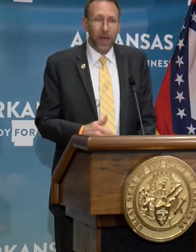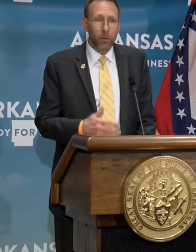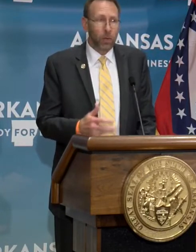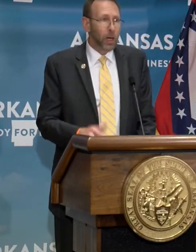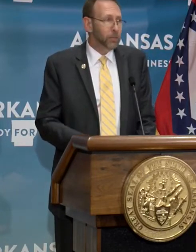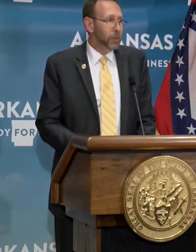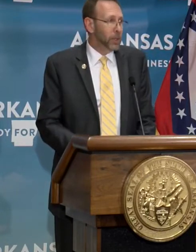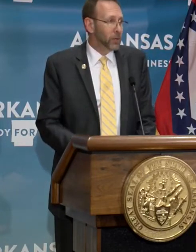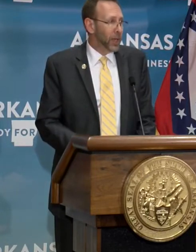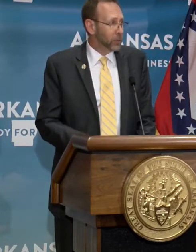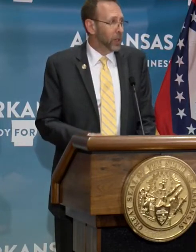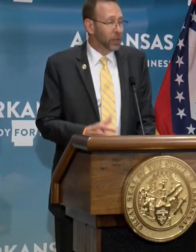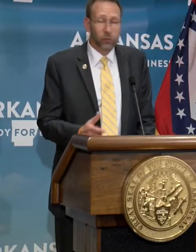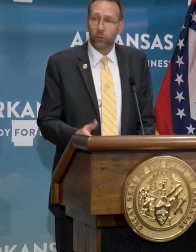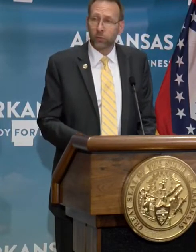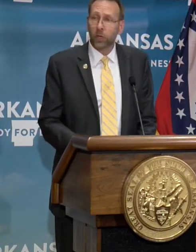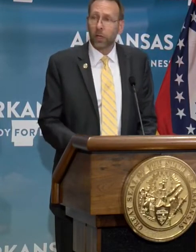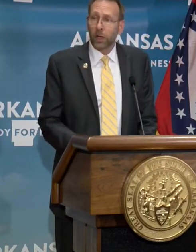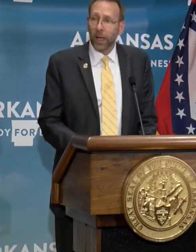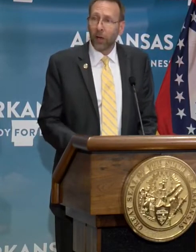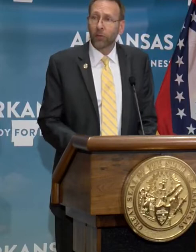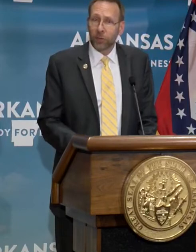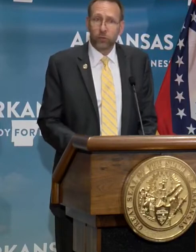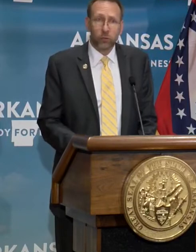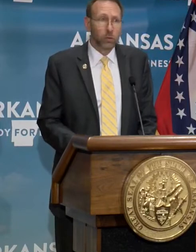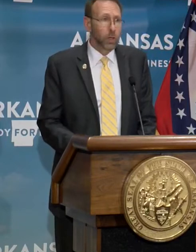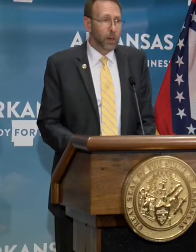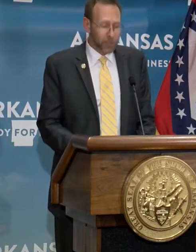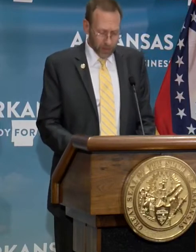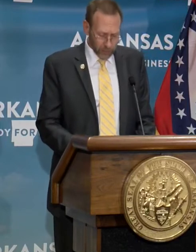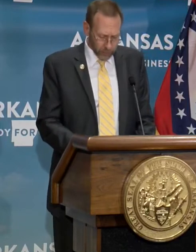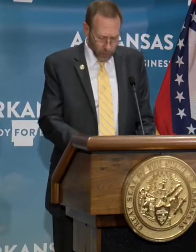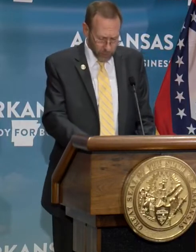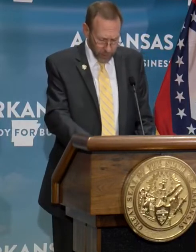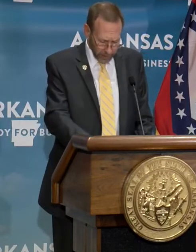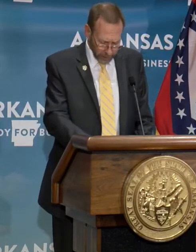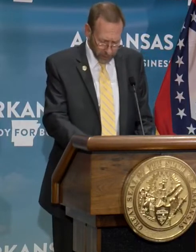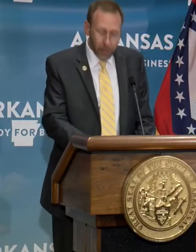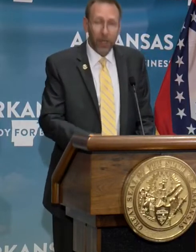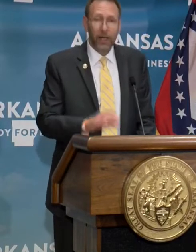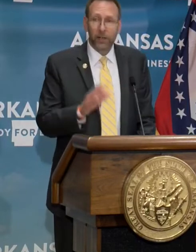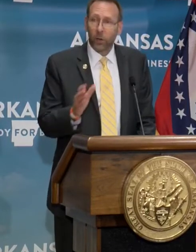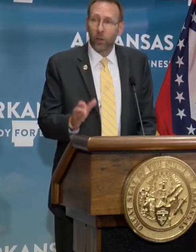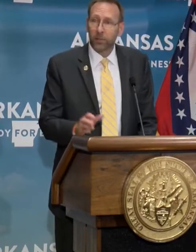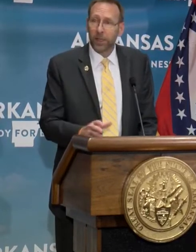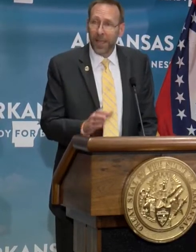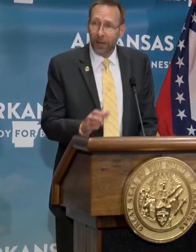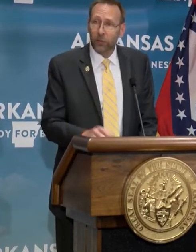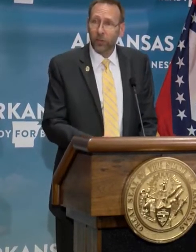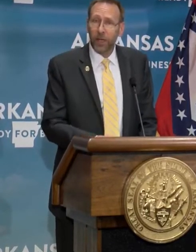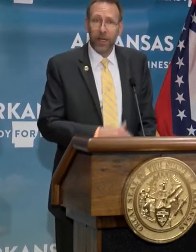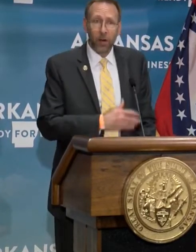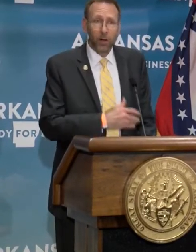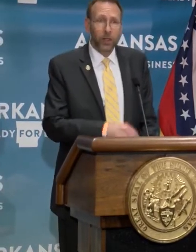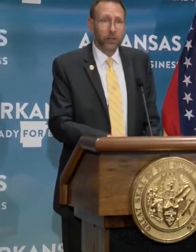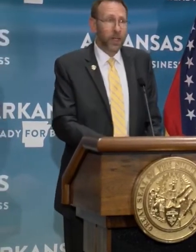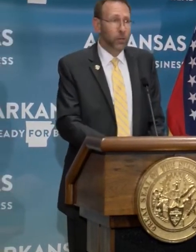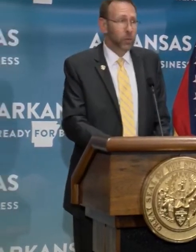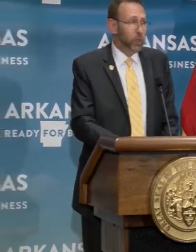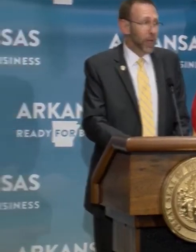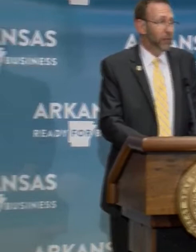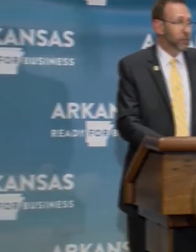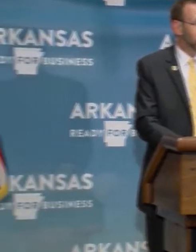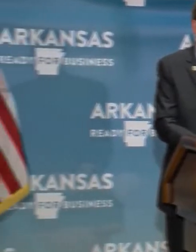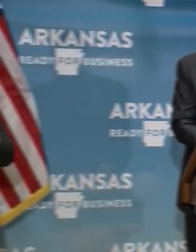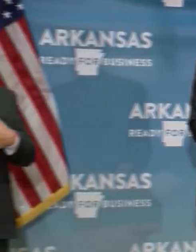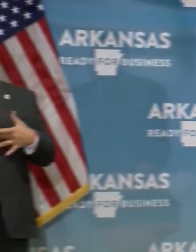who now has an uncertain health future because of COVID-19. And I don't want to be a downer today on a day